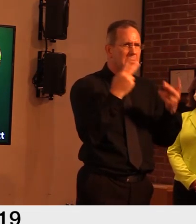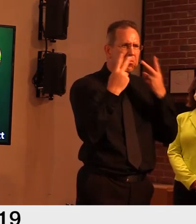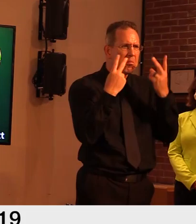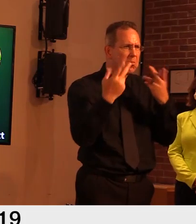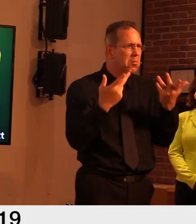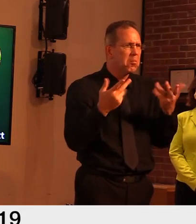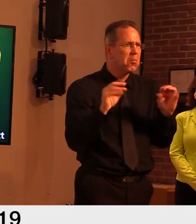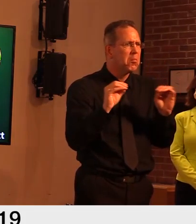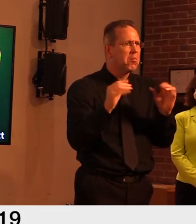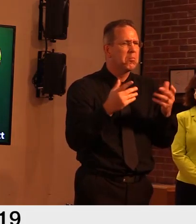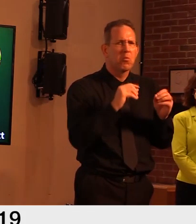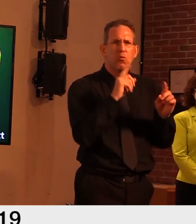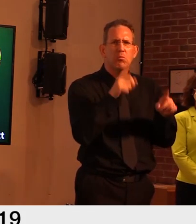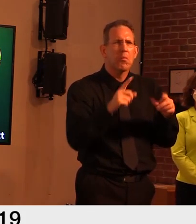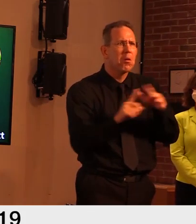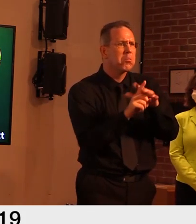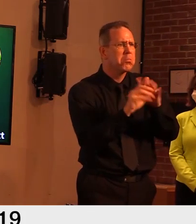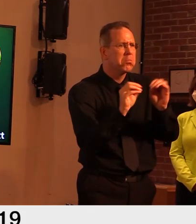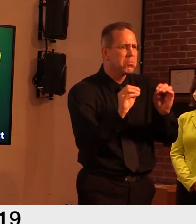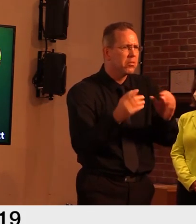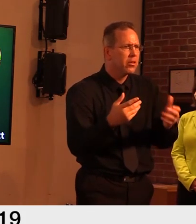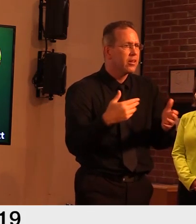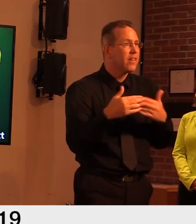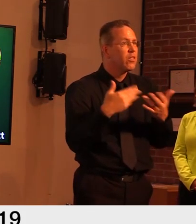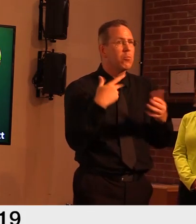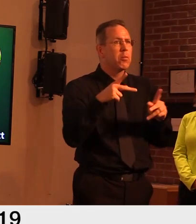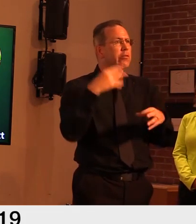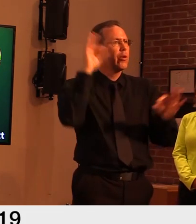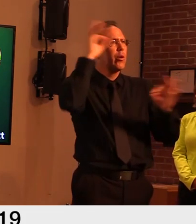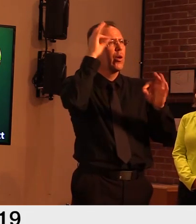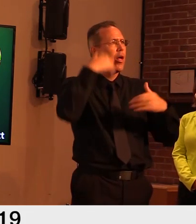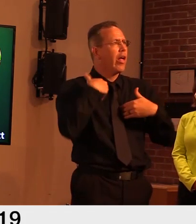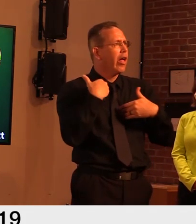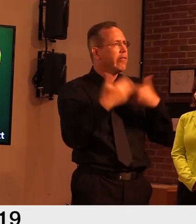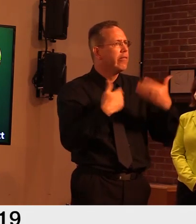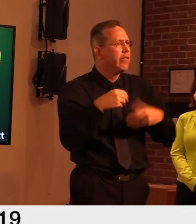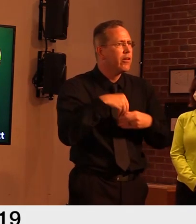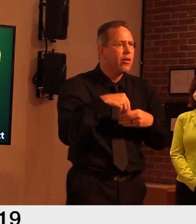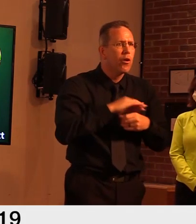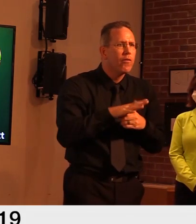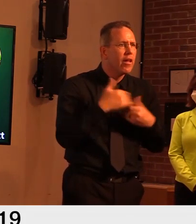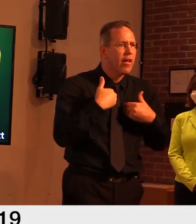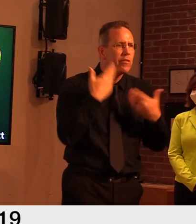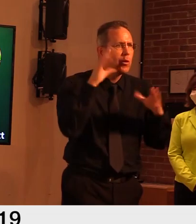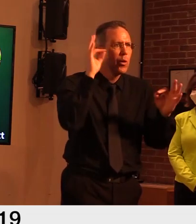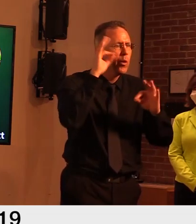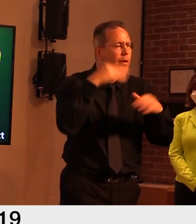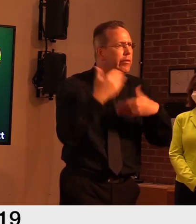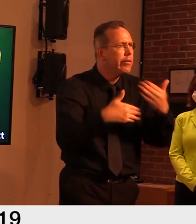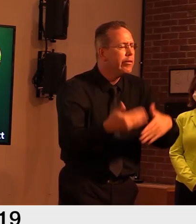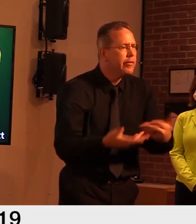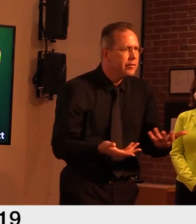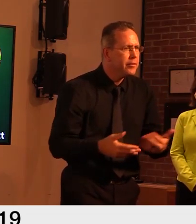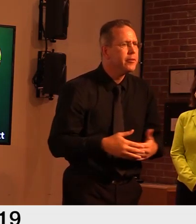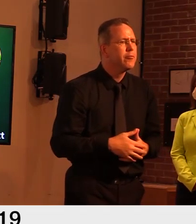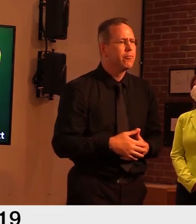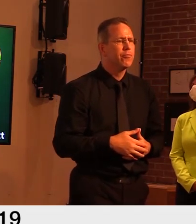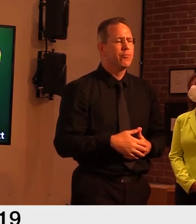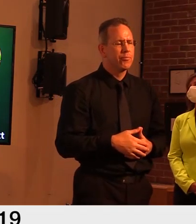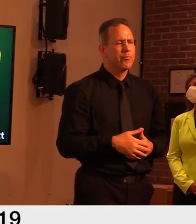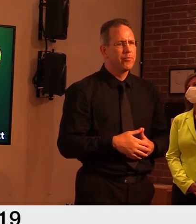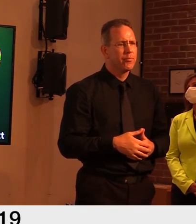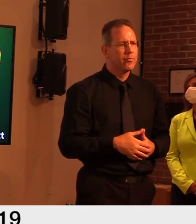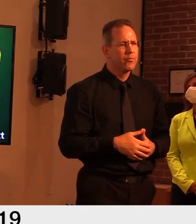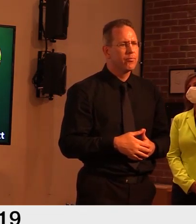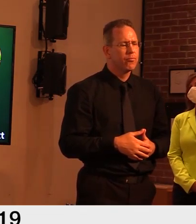that we knew about this basketball game at all, just looking at circumstances that were occurring in our state, in our region, and